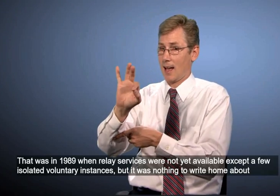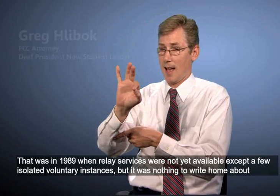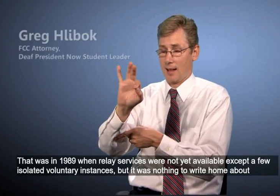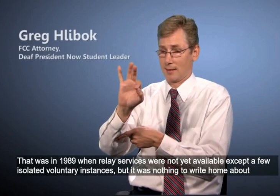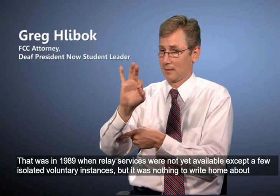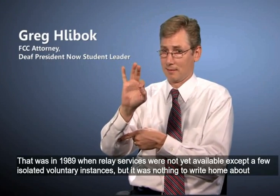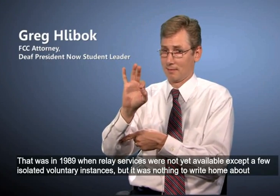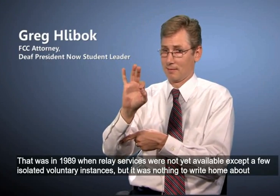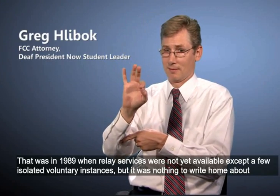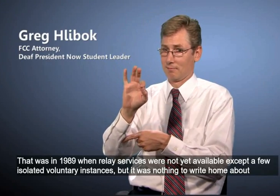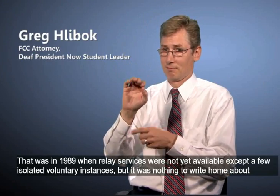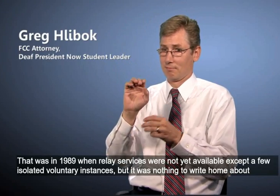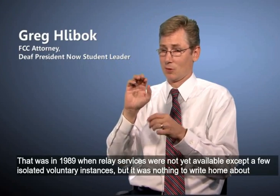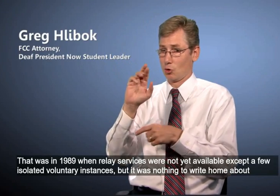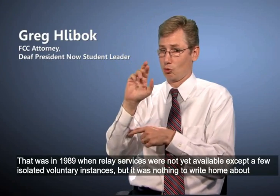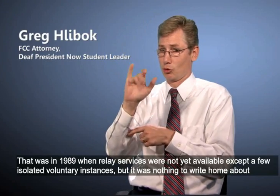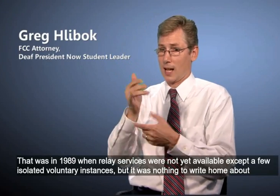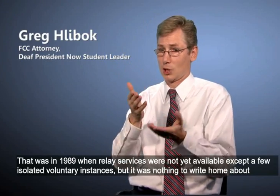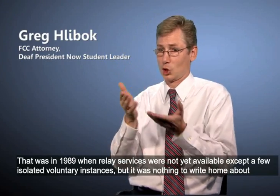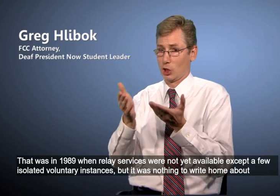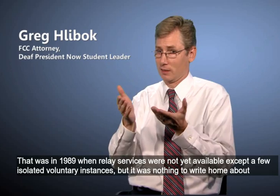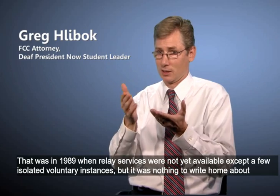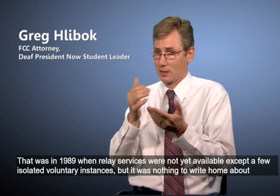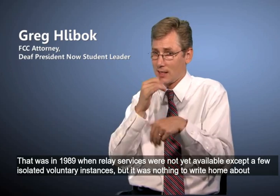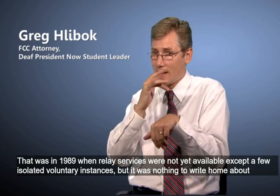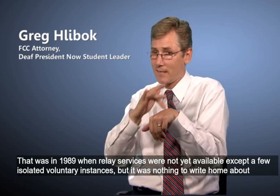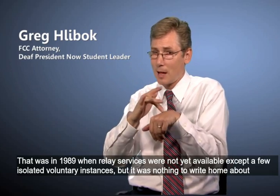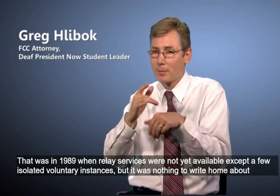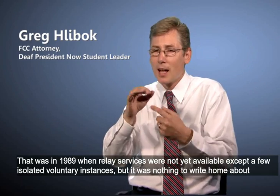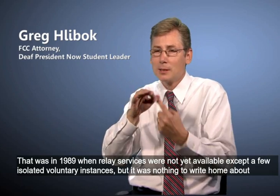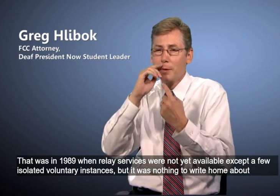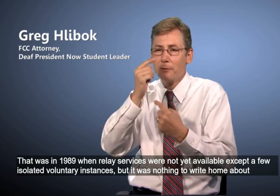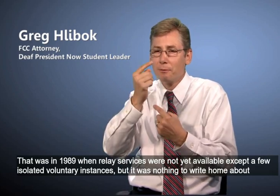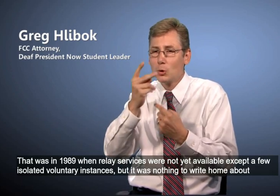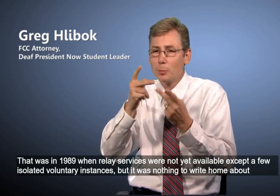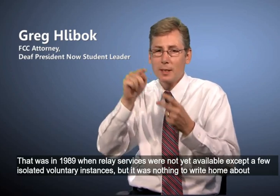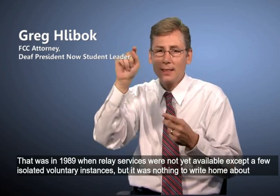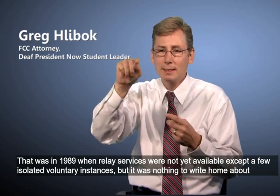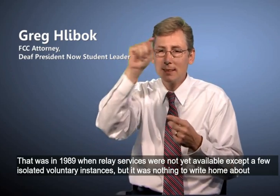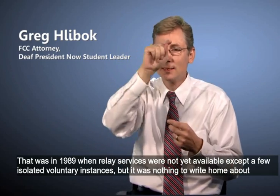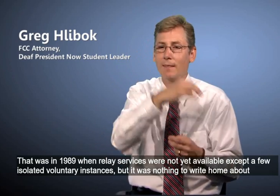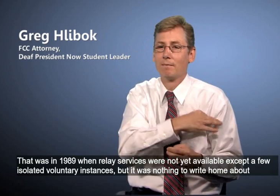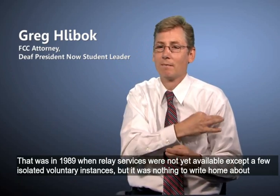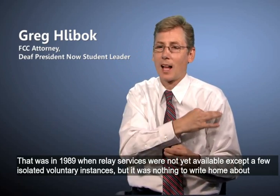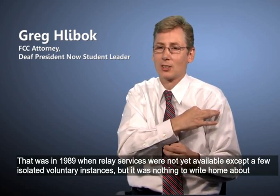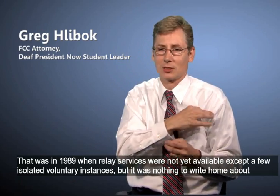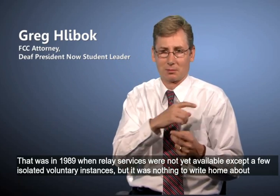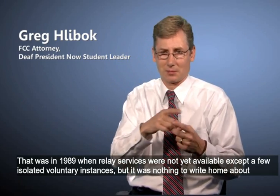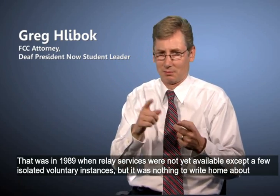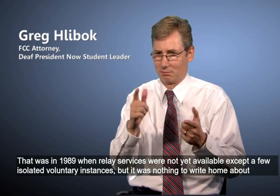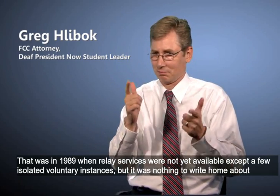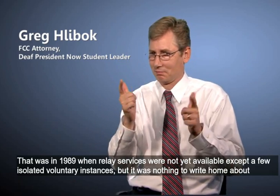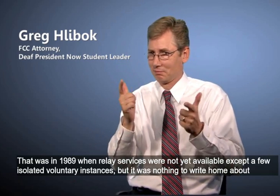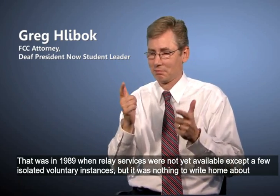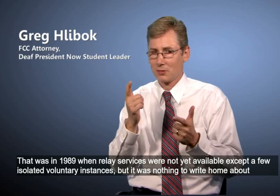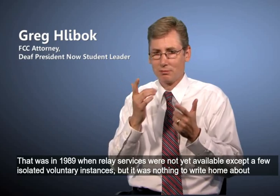That was in 1989 when relay services were not yet available, except a few isolated voluntary instances, but it was nothing